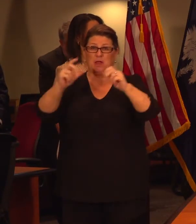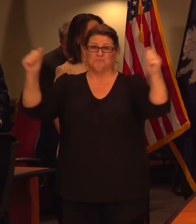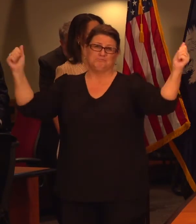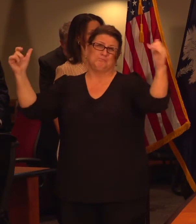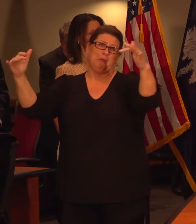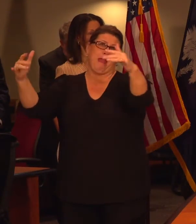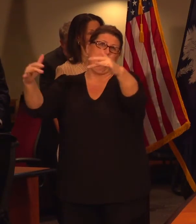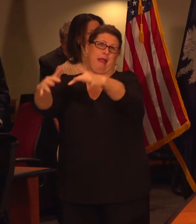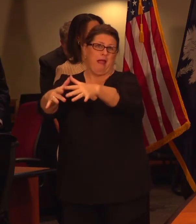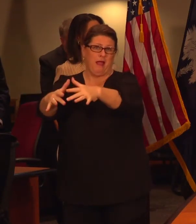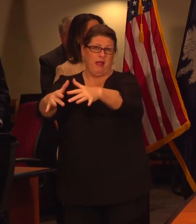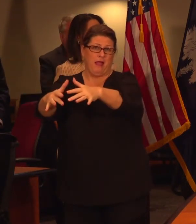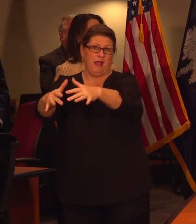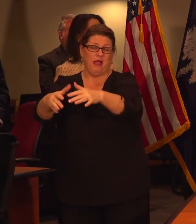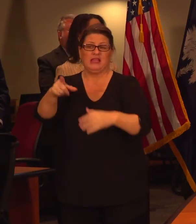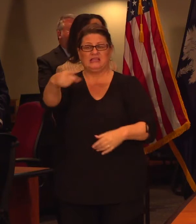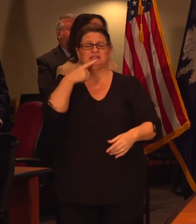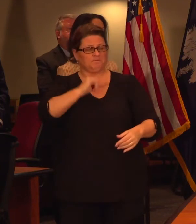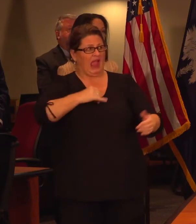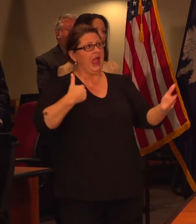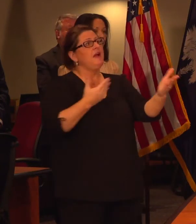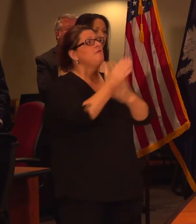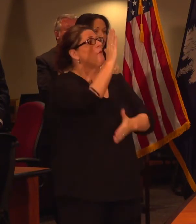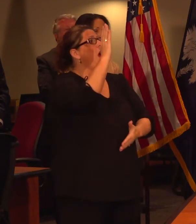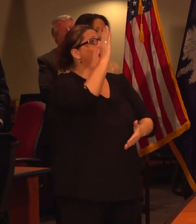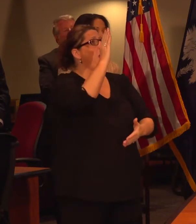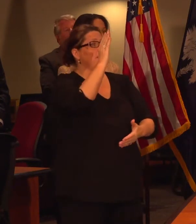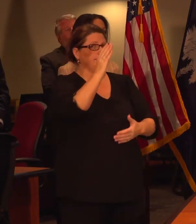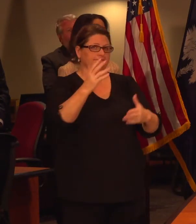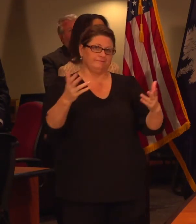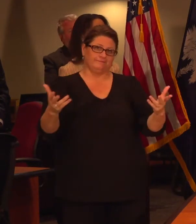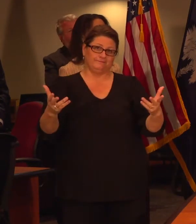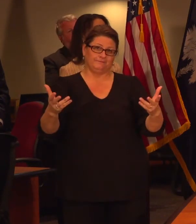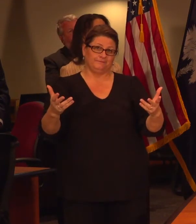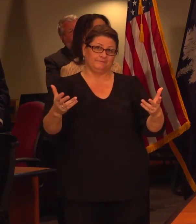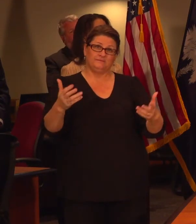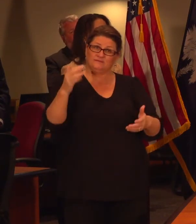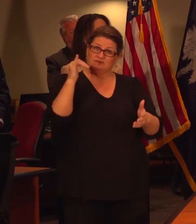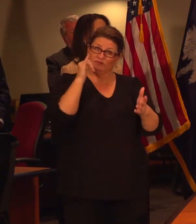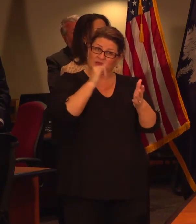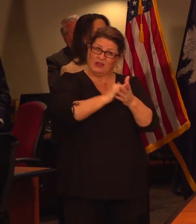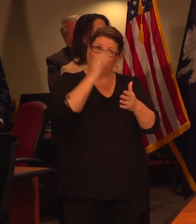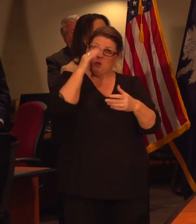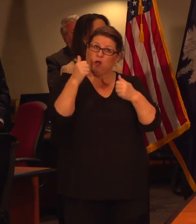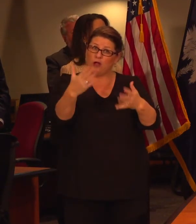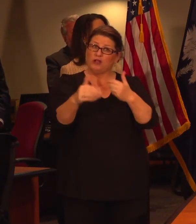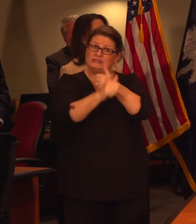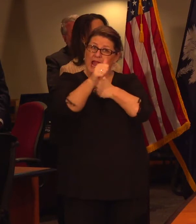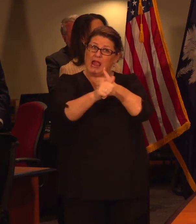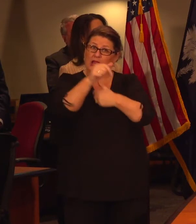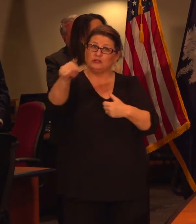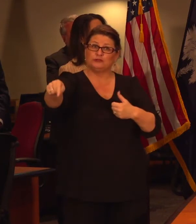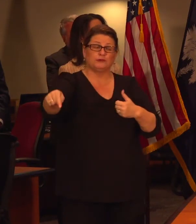to keep it open until the governor says otherwise. Are you going to ask to stop the service? Why or why not? And does this constitute a danger to the public safety?